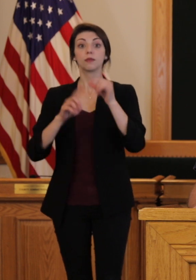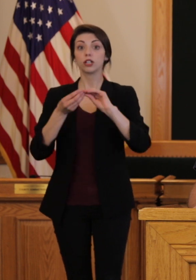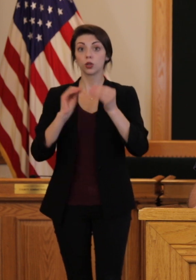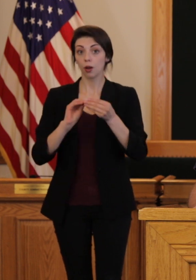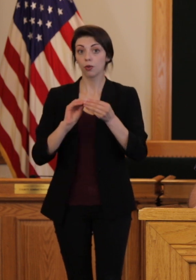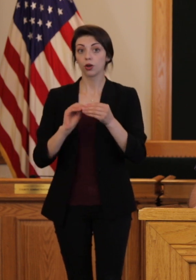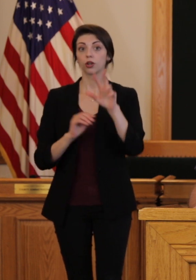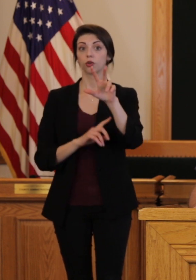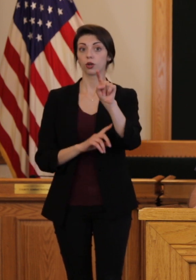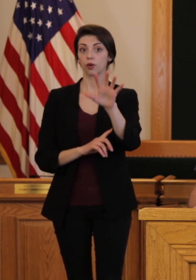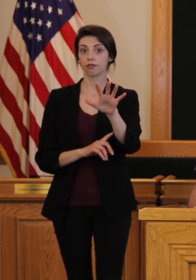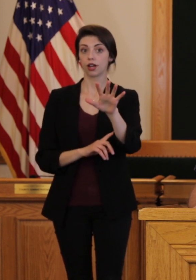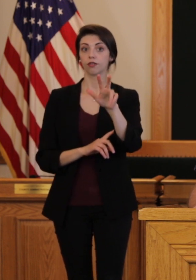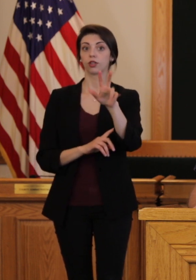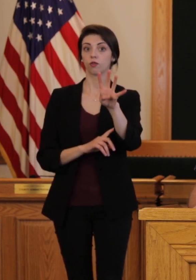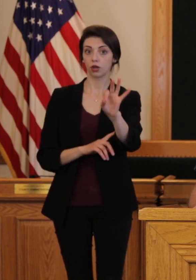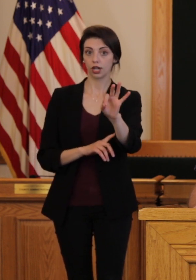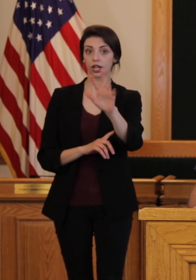hotline,